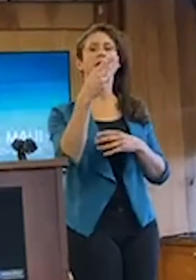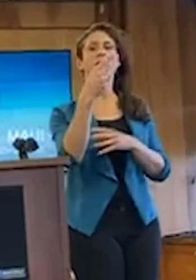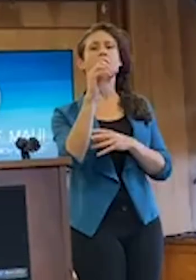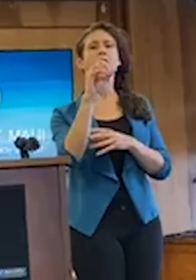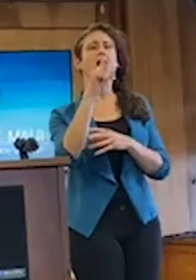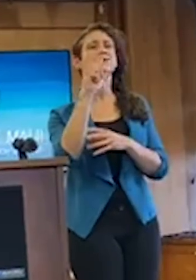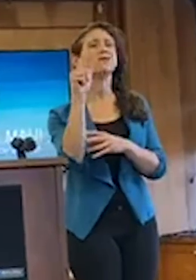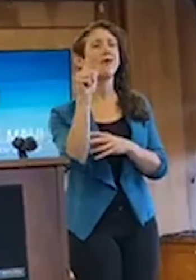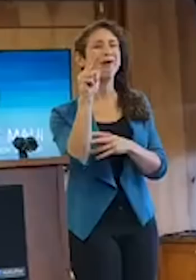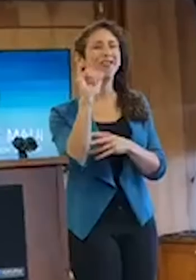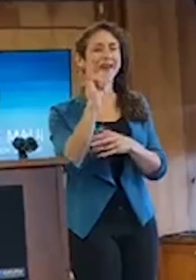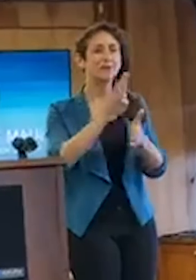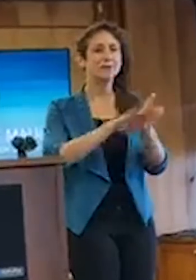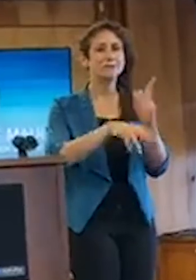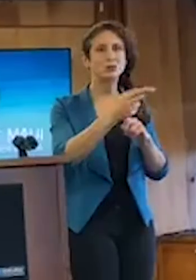things along those lines?